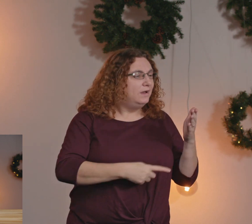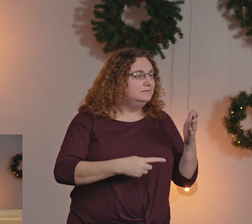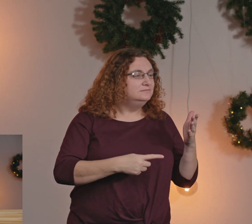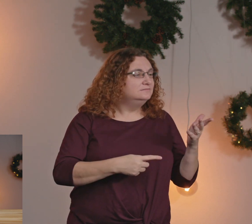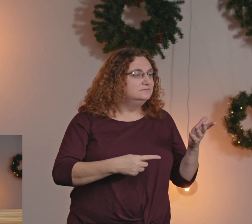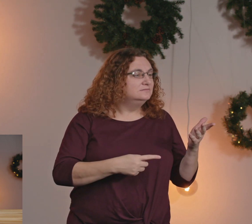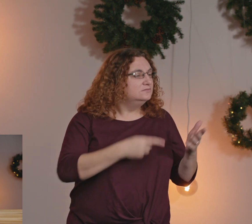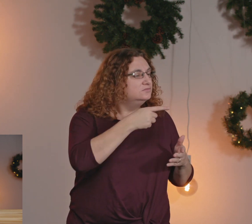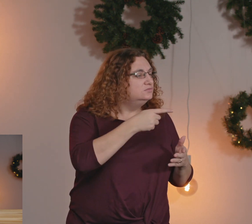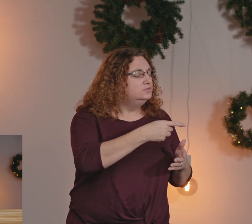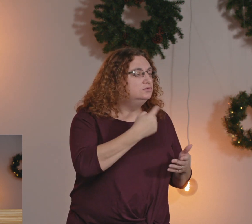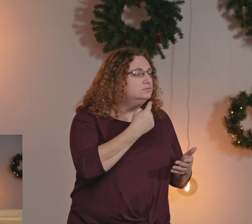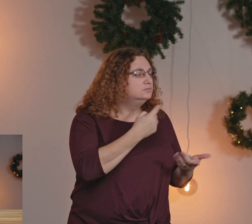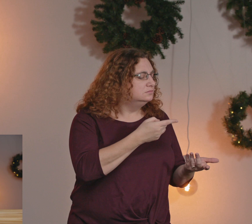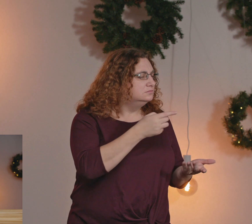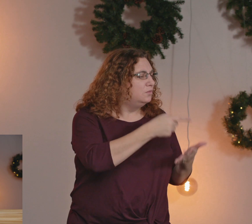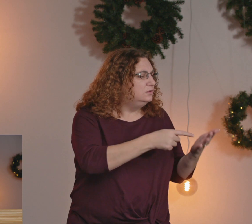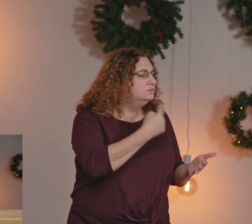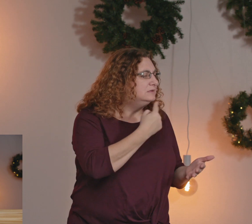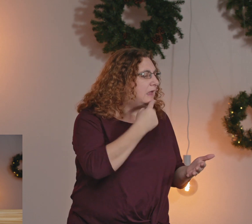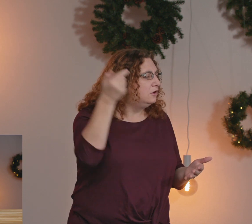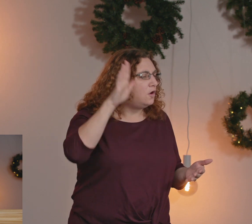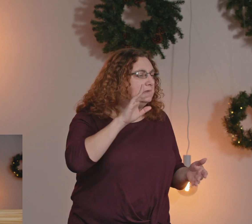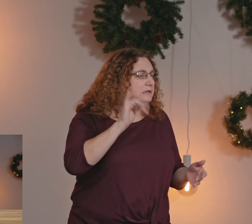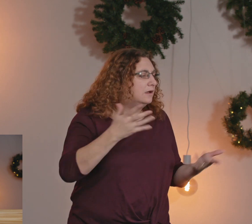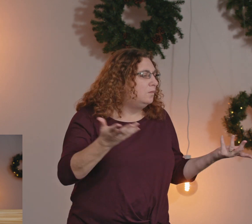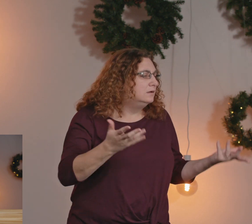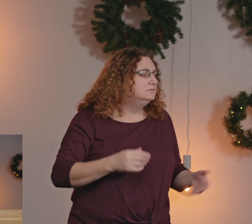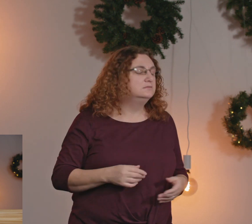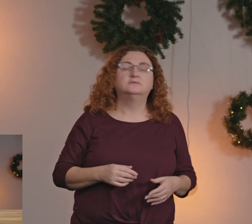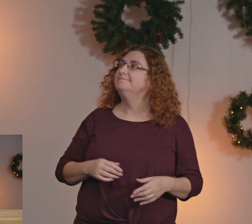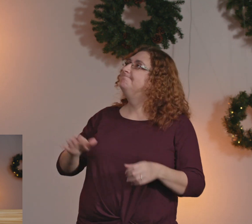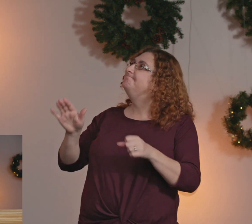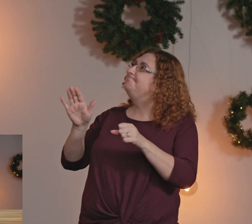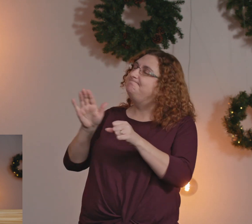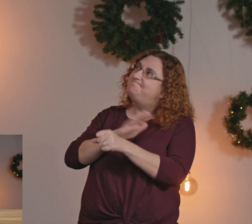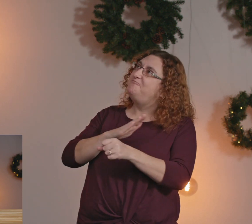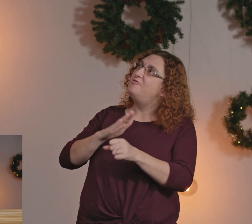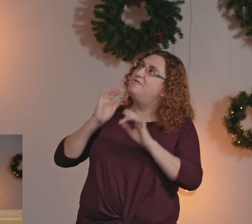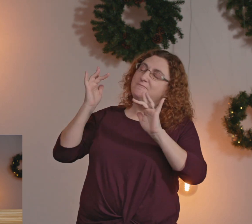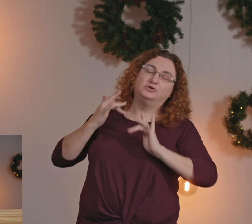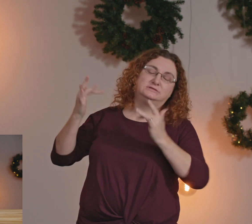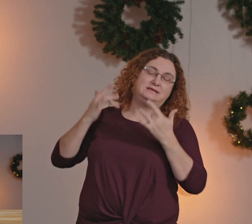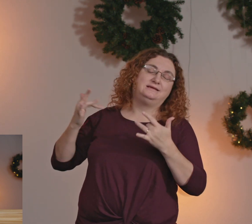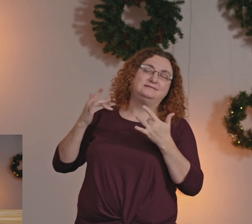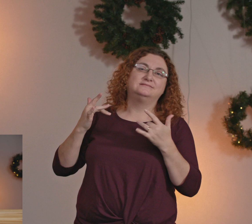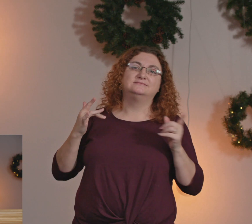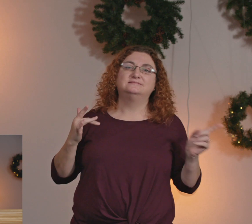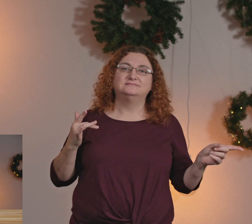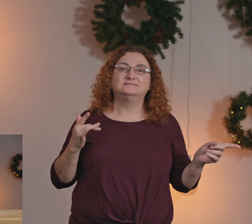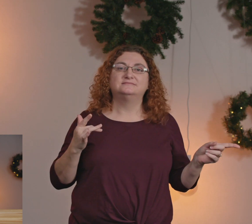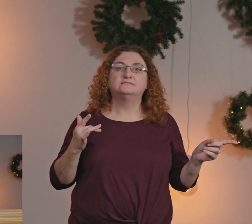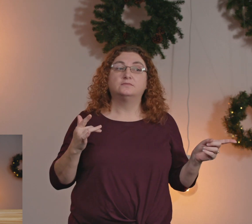merciful. That's what God's like, full of mercy. And in saying that, he would be echoing a lot of the things that